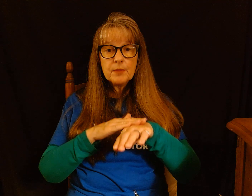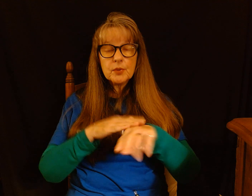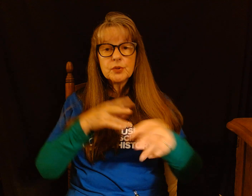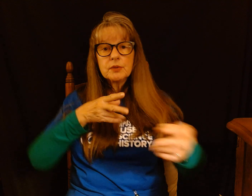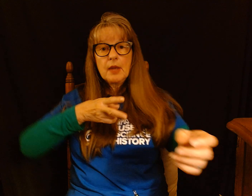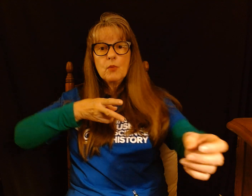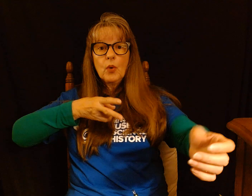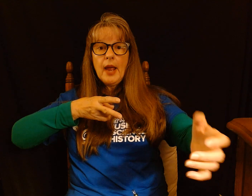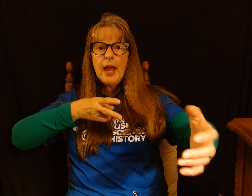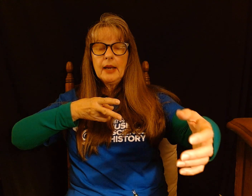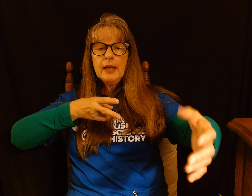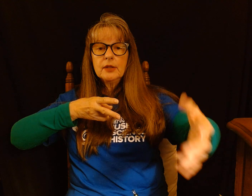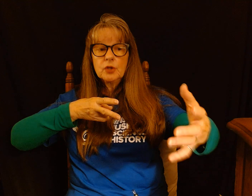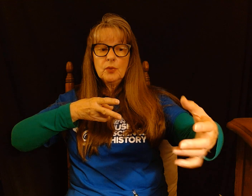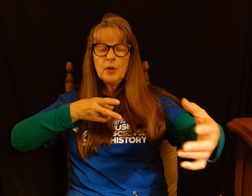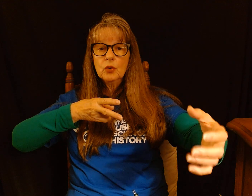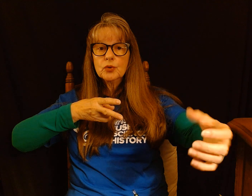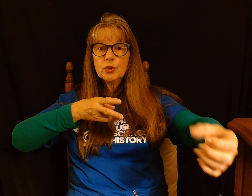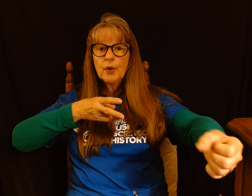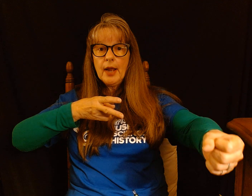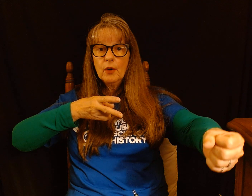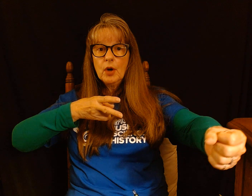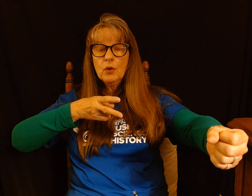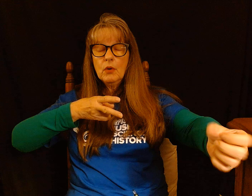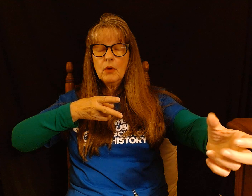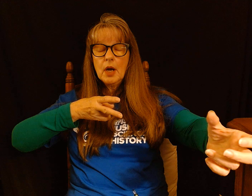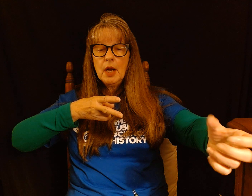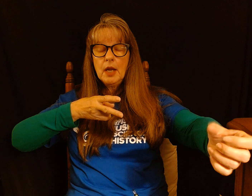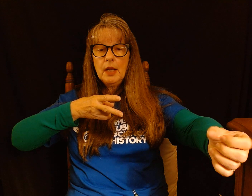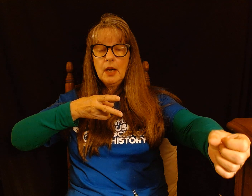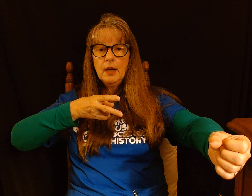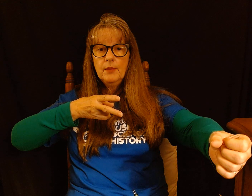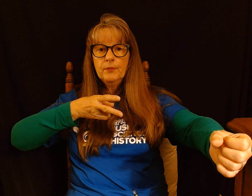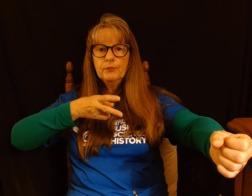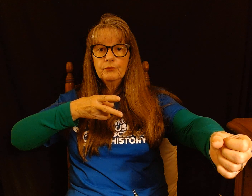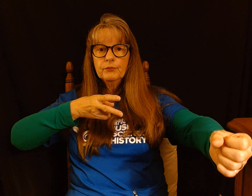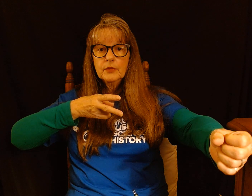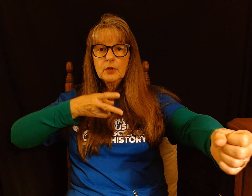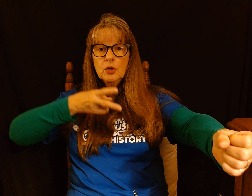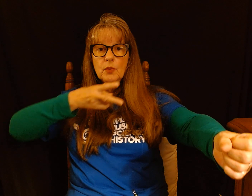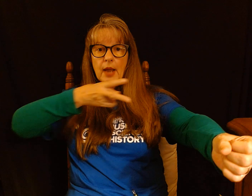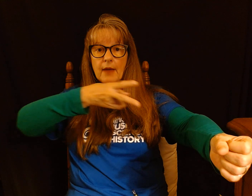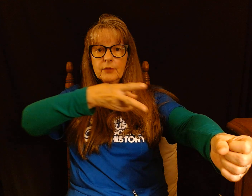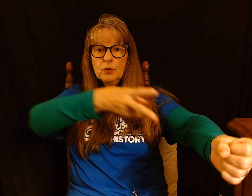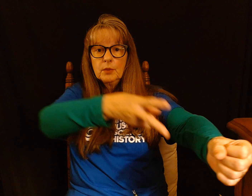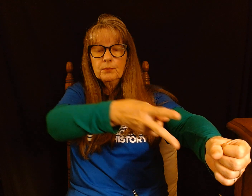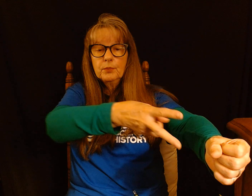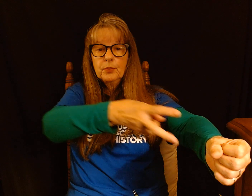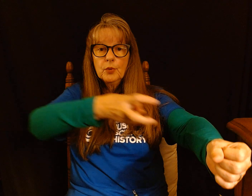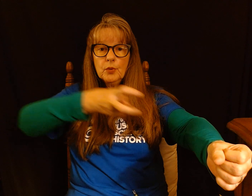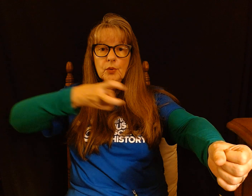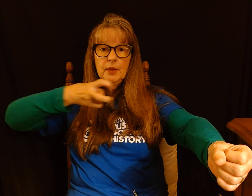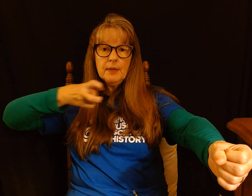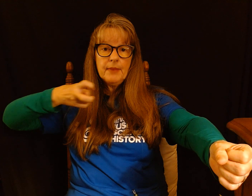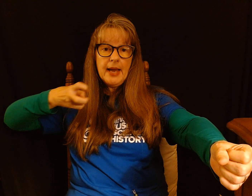peoples, they more had, so you would hold your arrow, and you would pull it